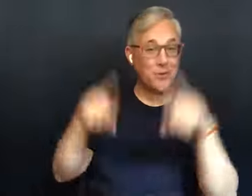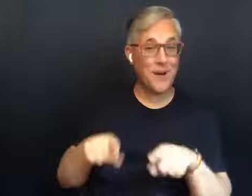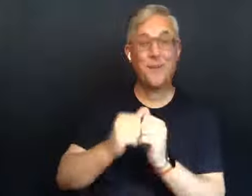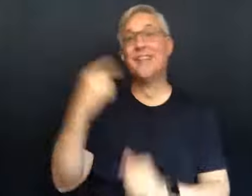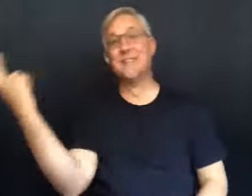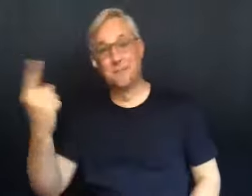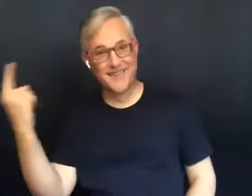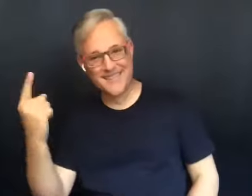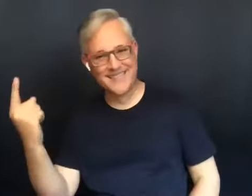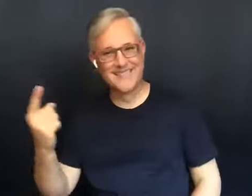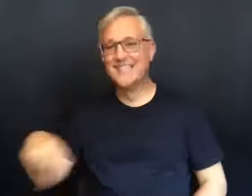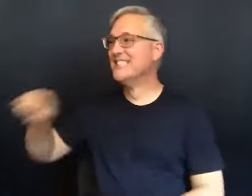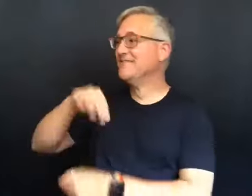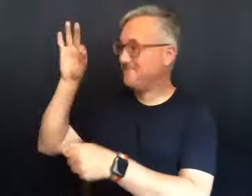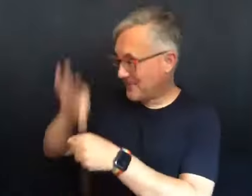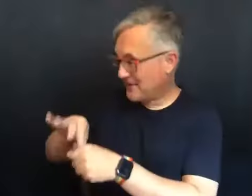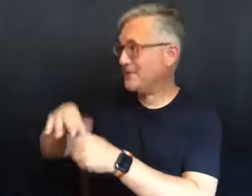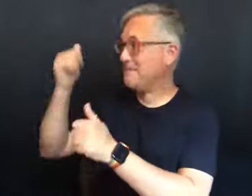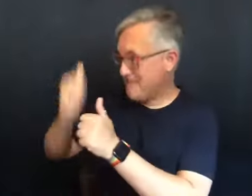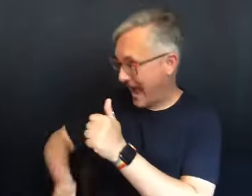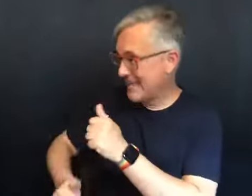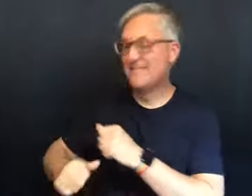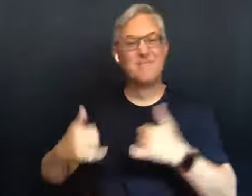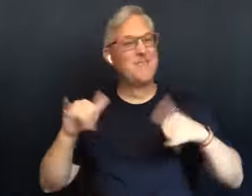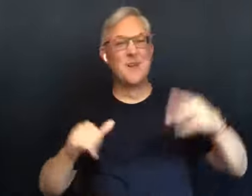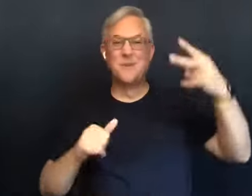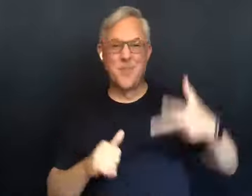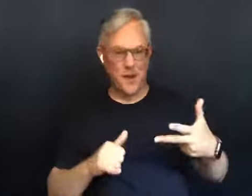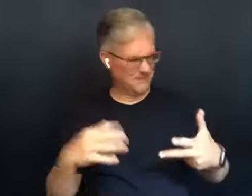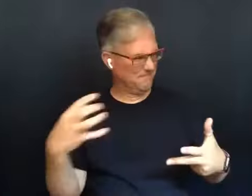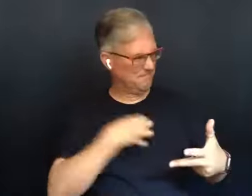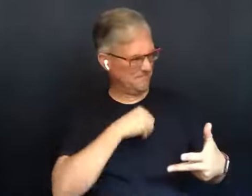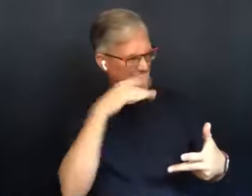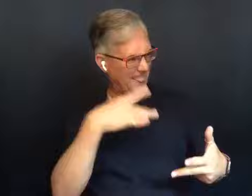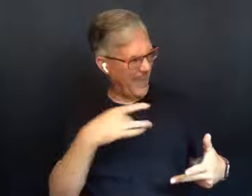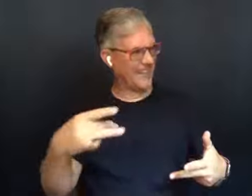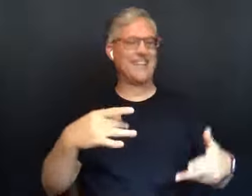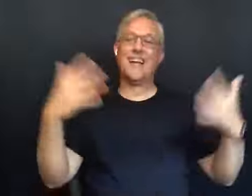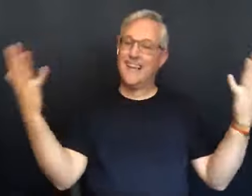that really, on any given day, 2/3 of us don't agree with one direction or the other. It's just